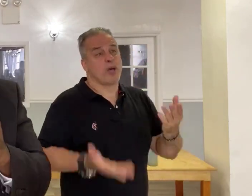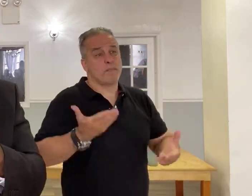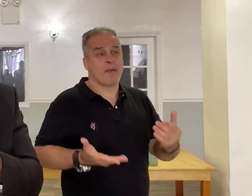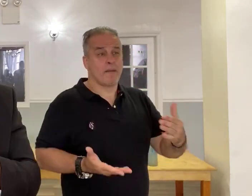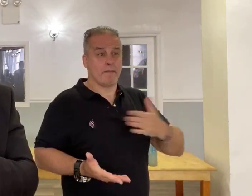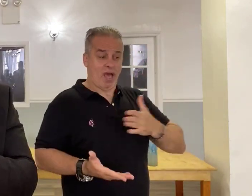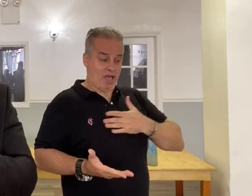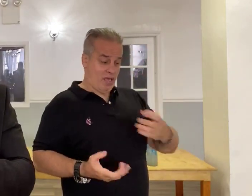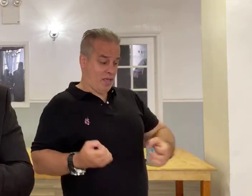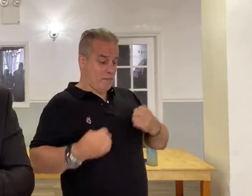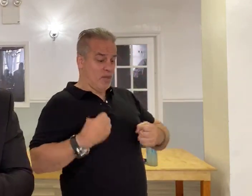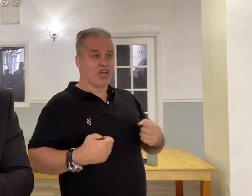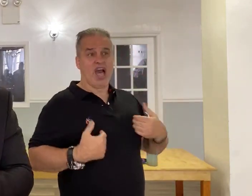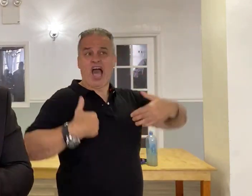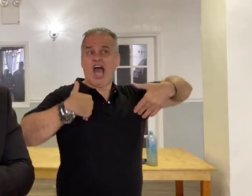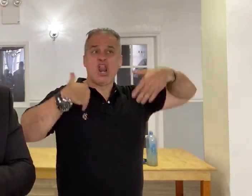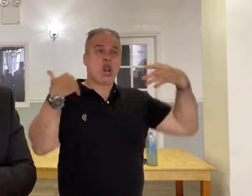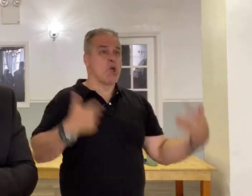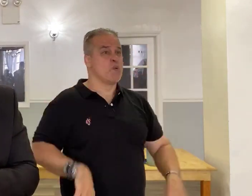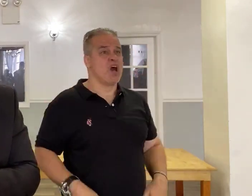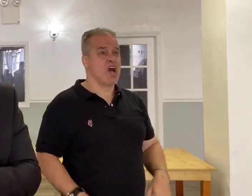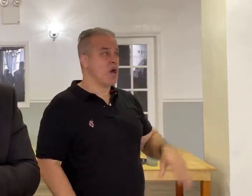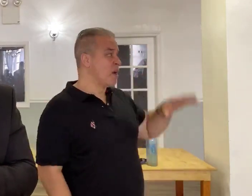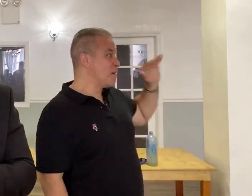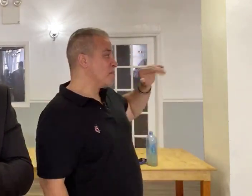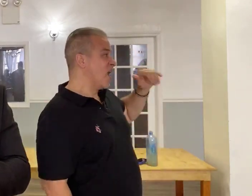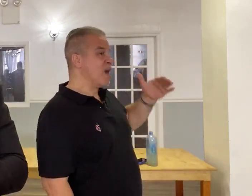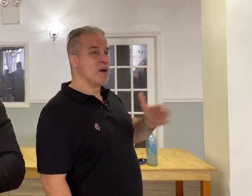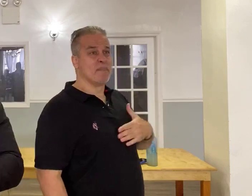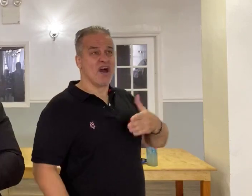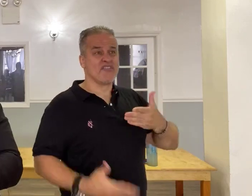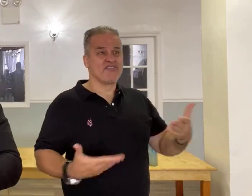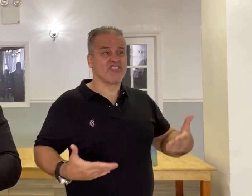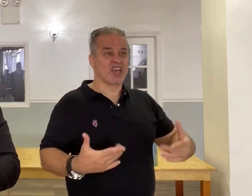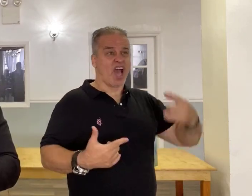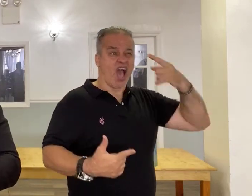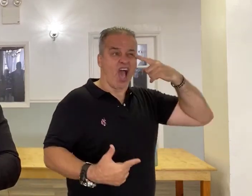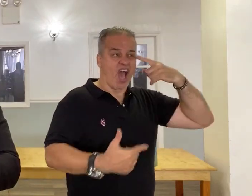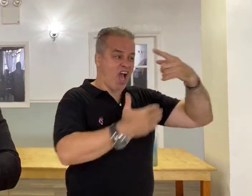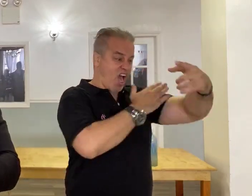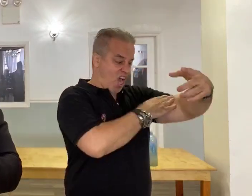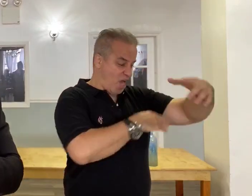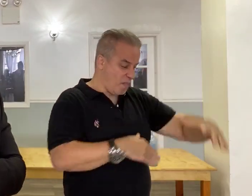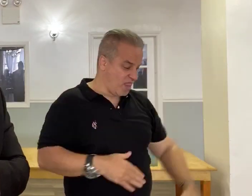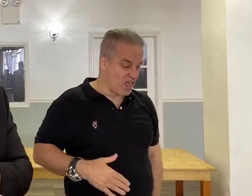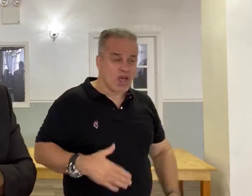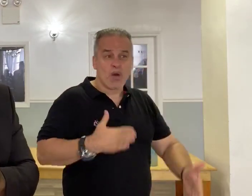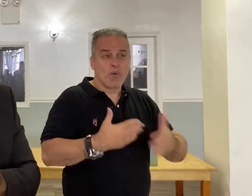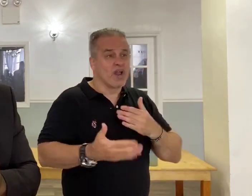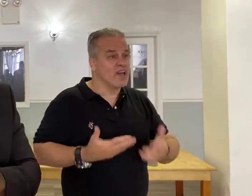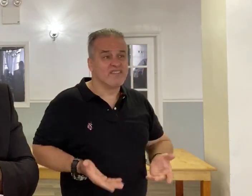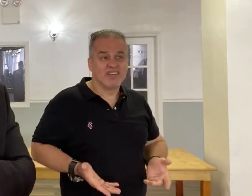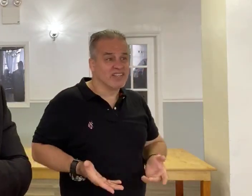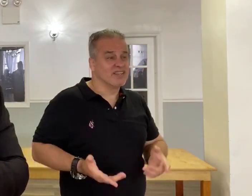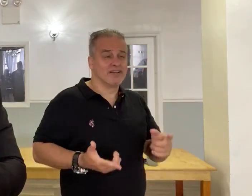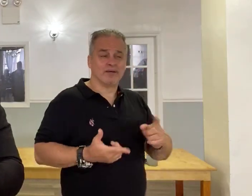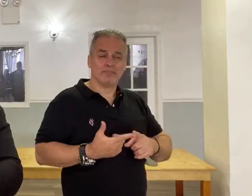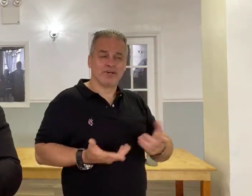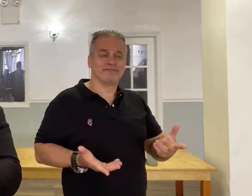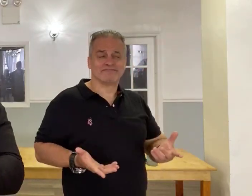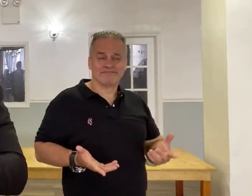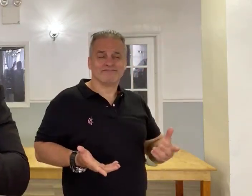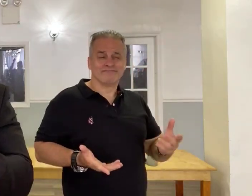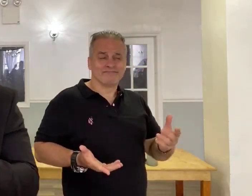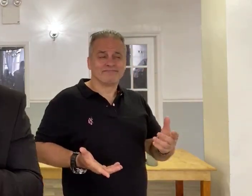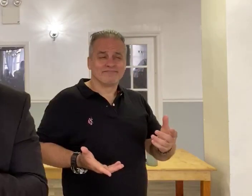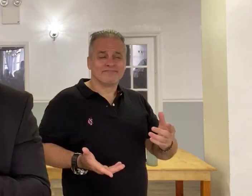thing. However, my logical mind says otherwise. Jesus is talking logic. It is better for